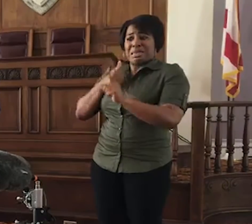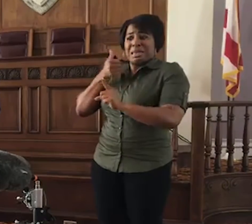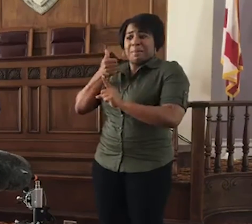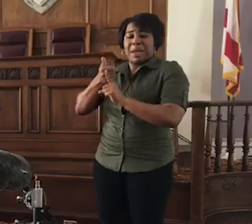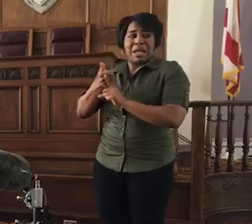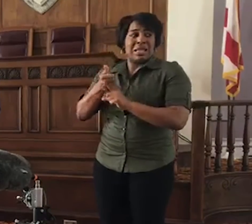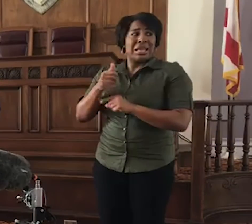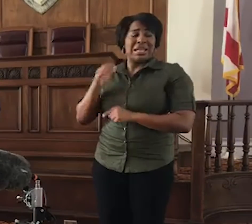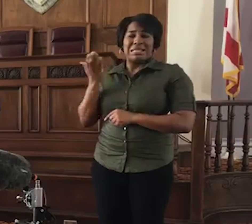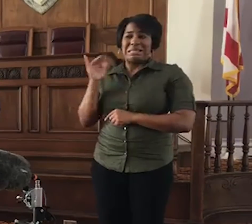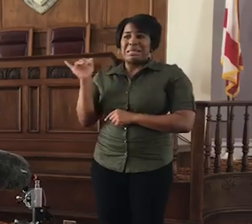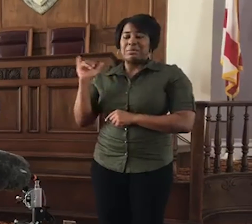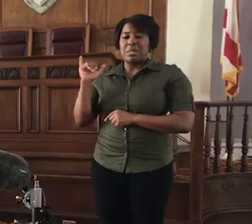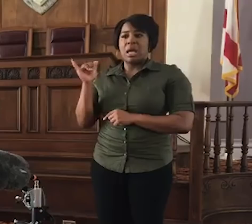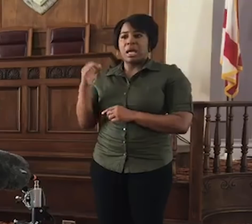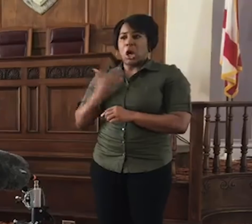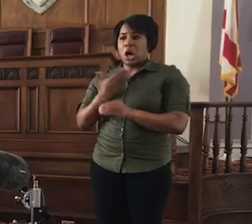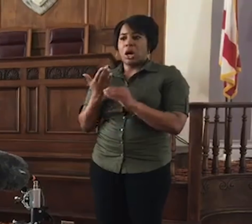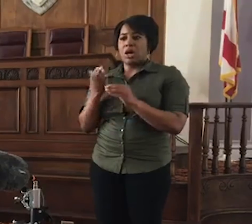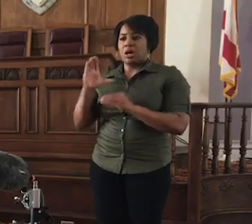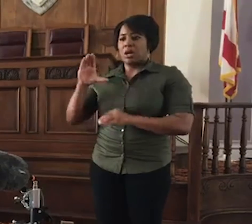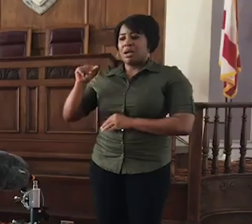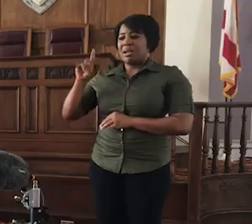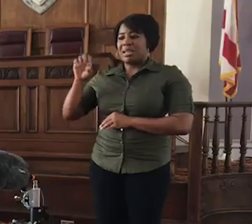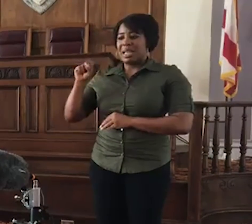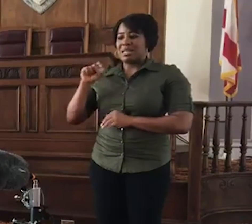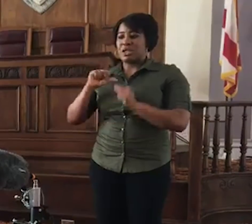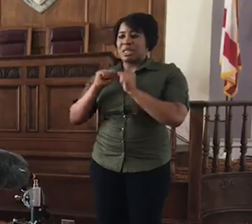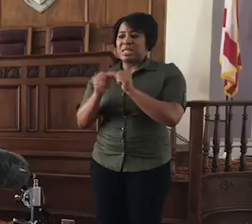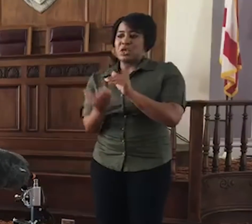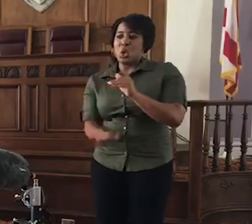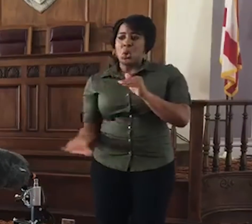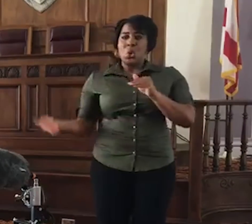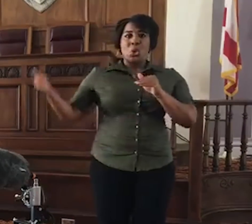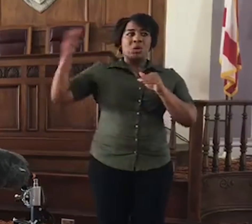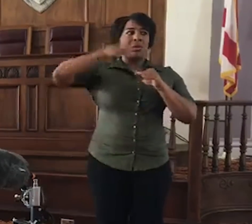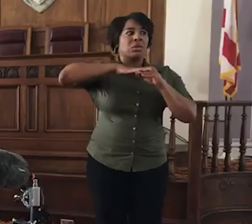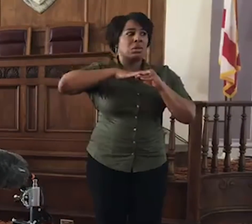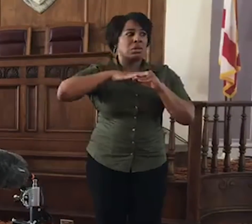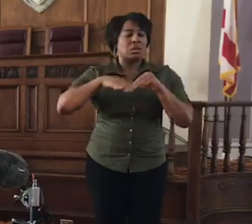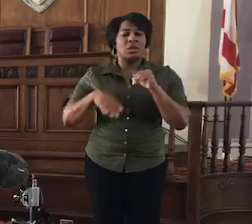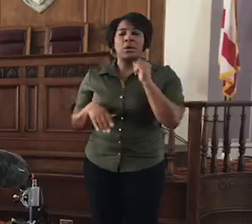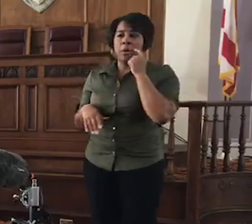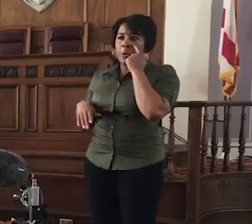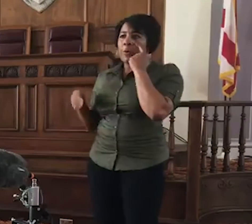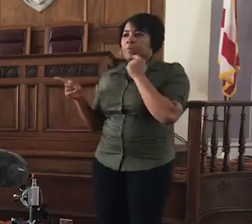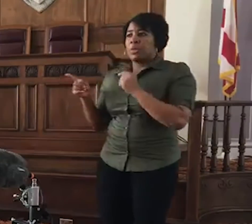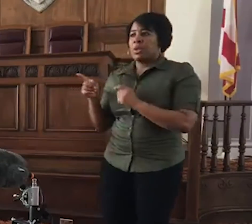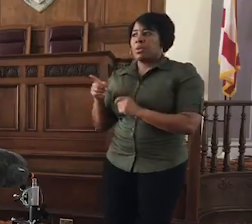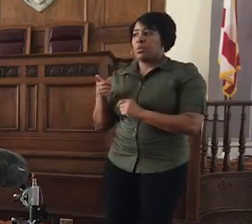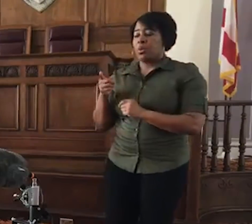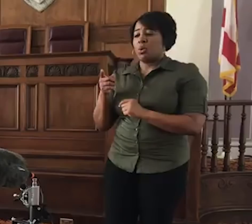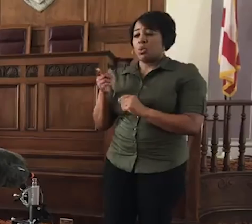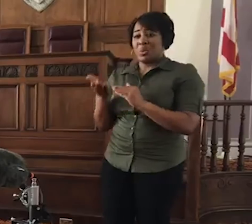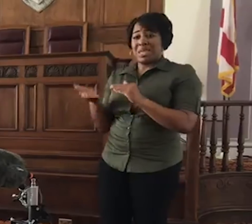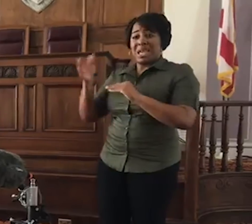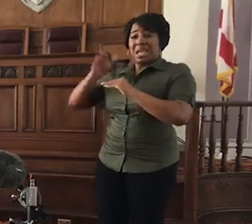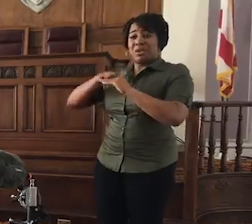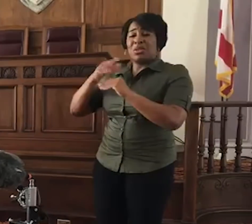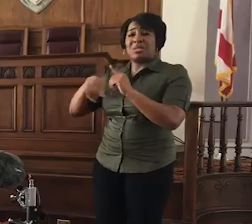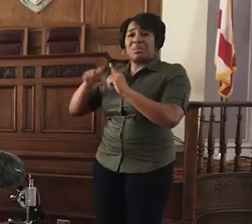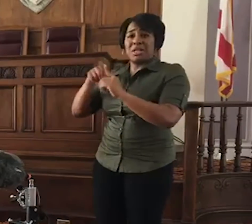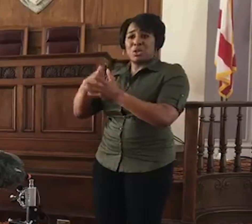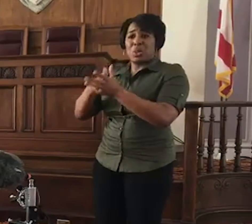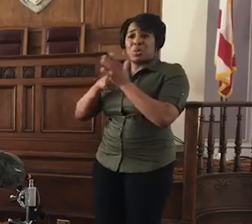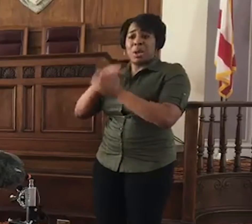like we're really on the upward increase. Well, certainly with an increase in the requirements for hospitalization, especially